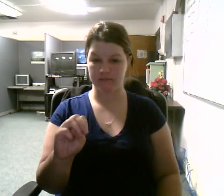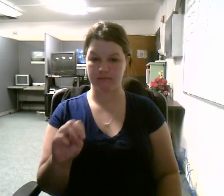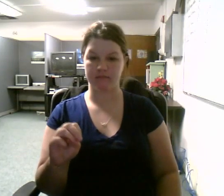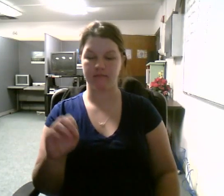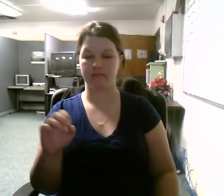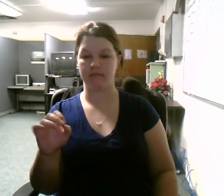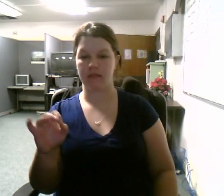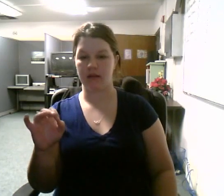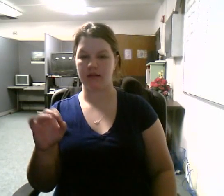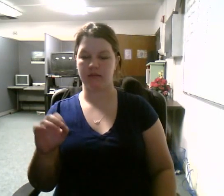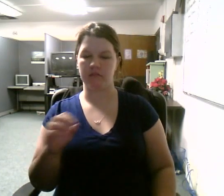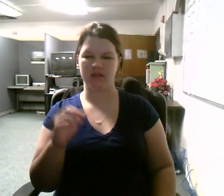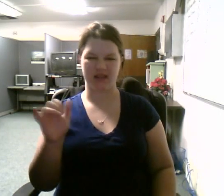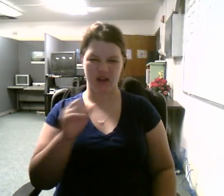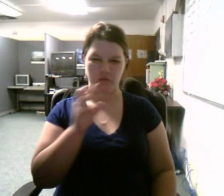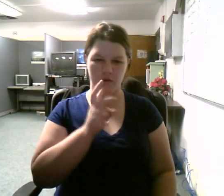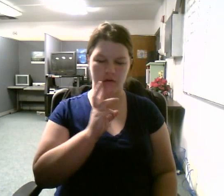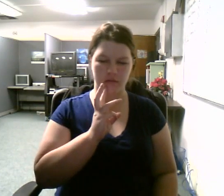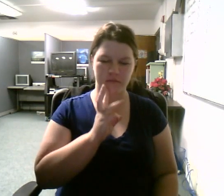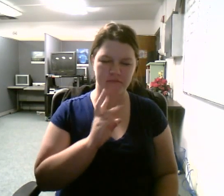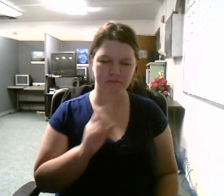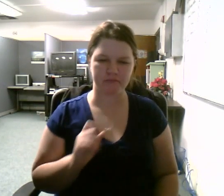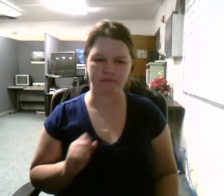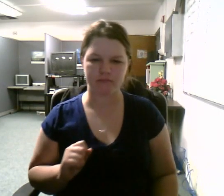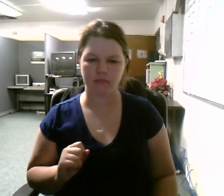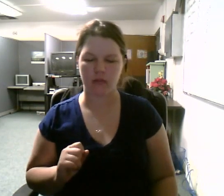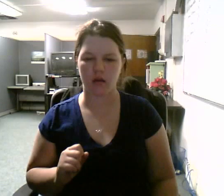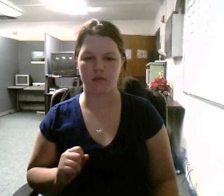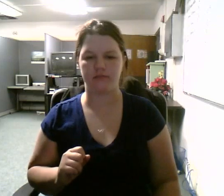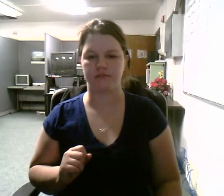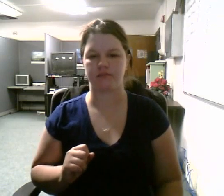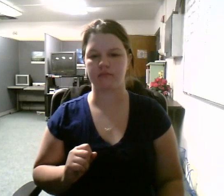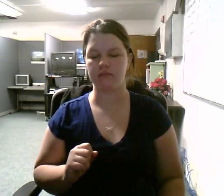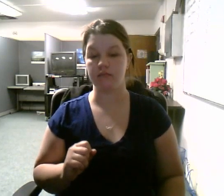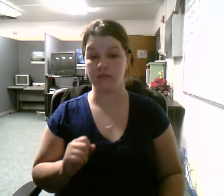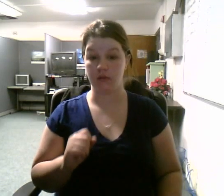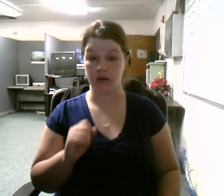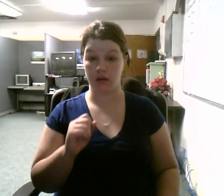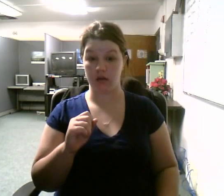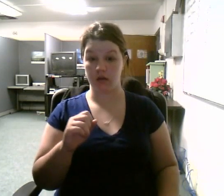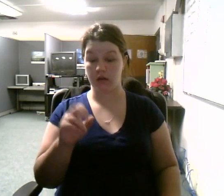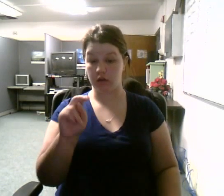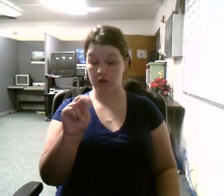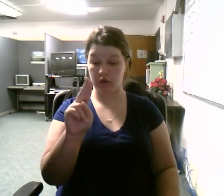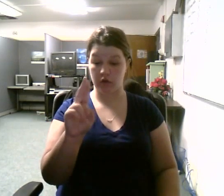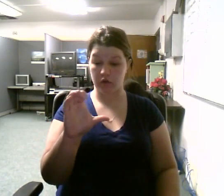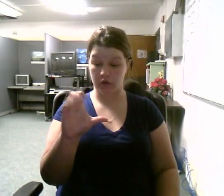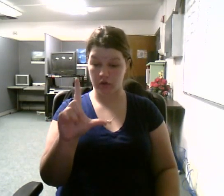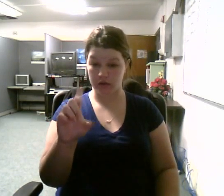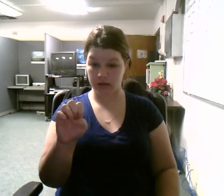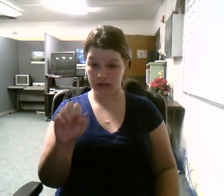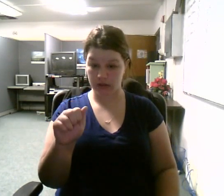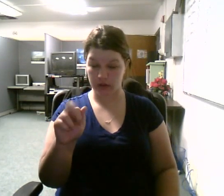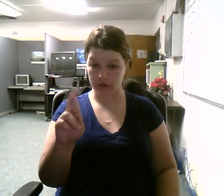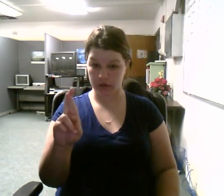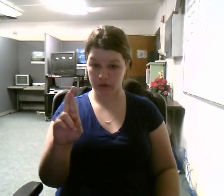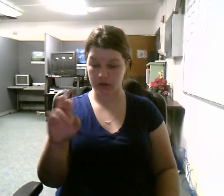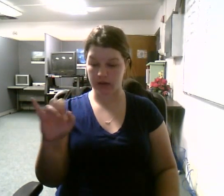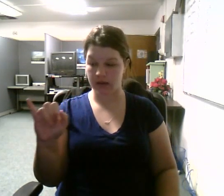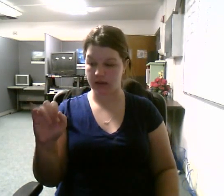There is a nuclear envelope. The nuclear envelope is a membrane similar to the cell membrane around